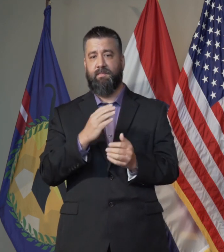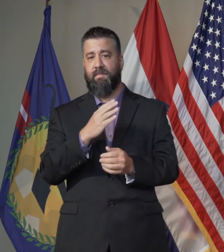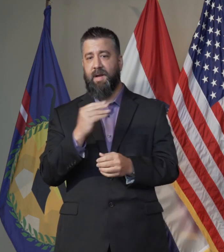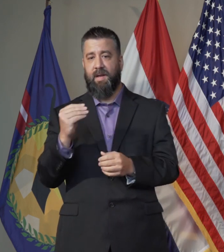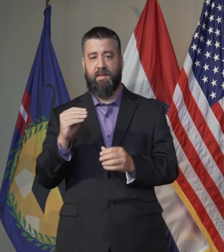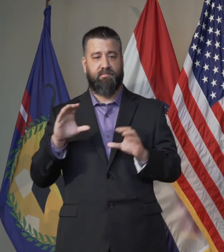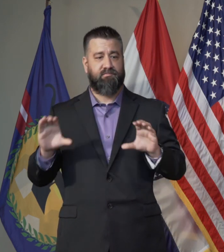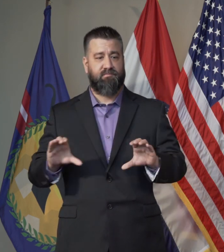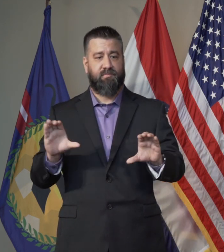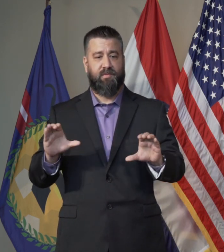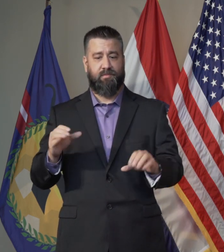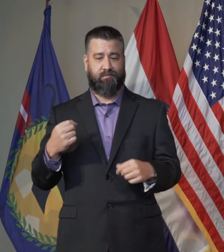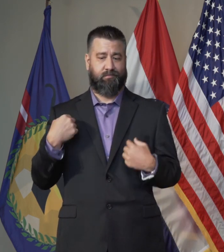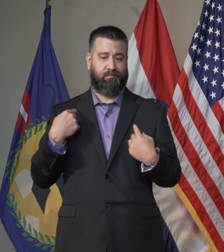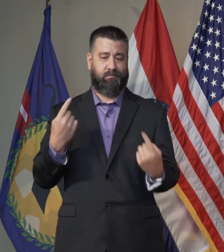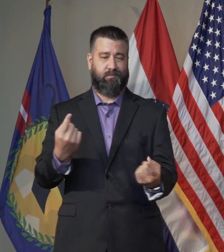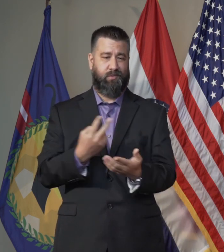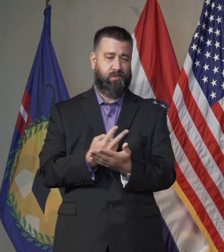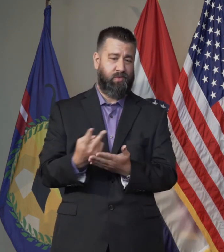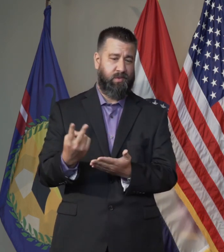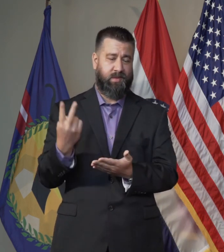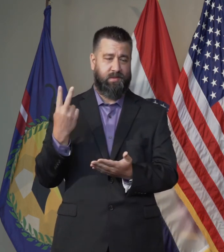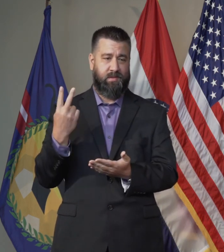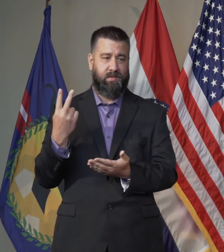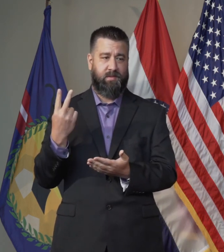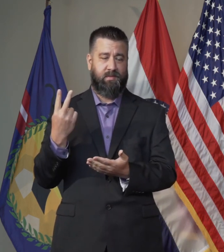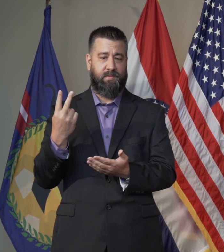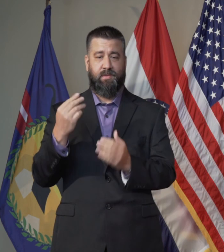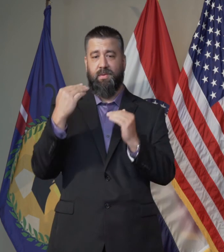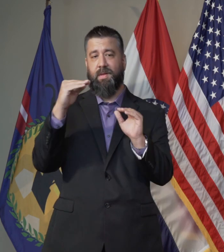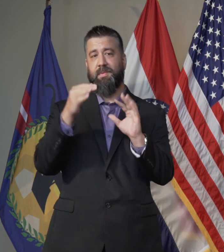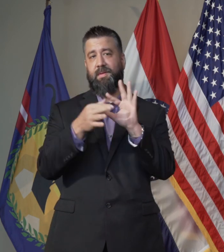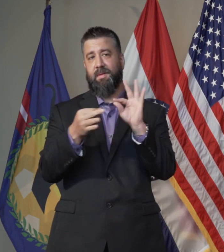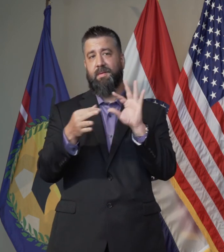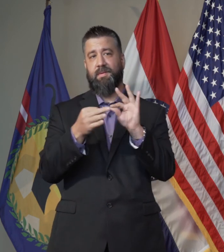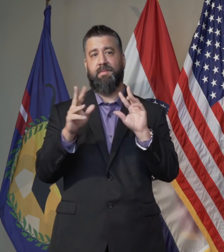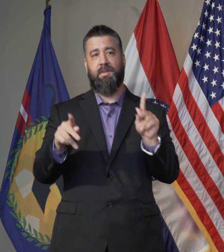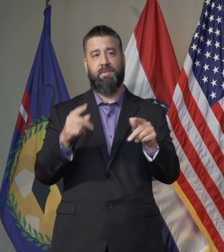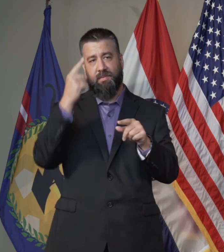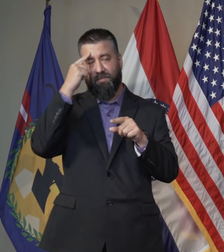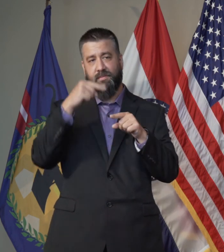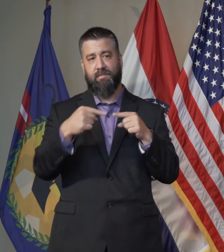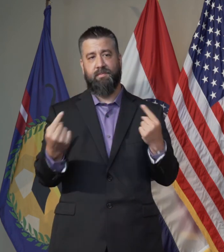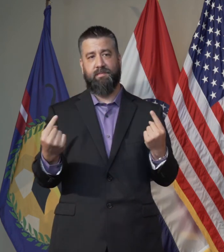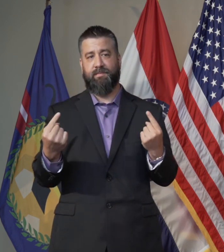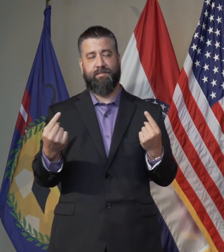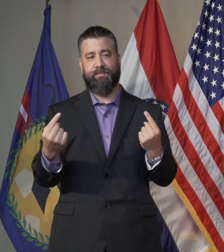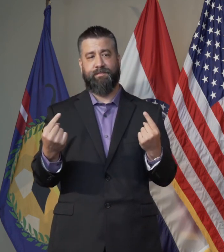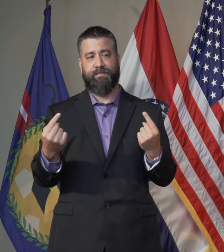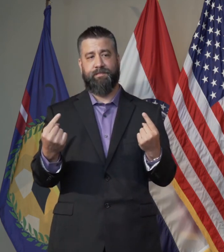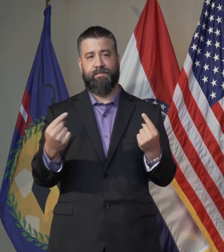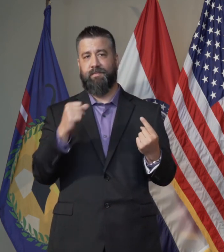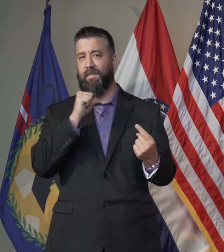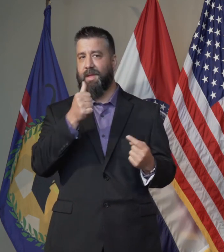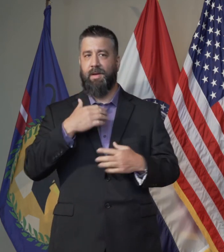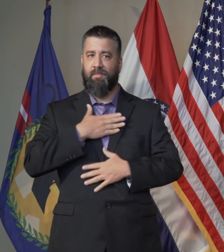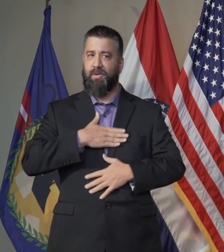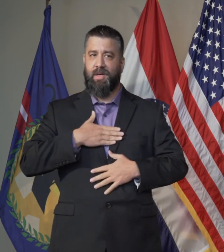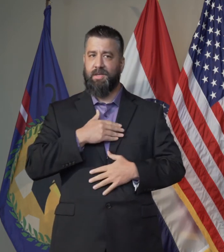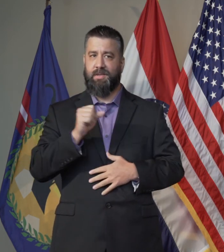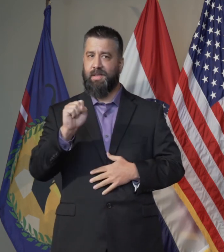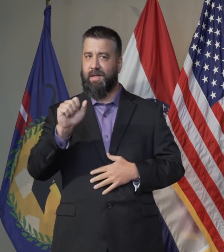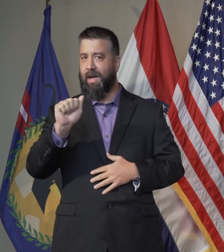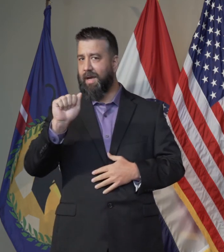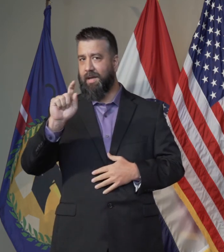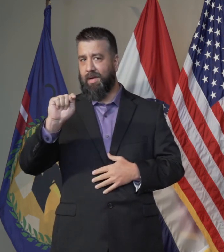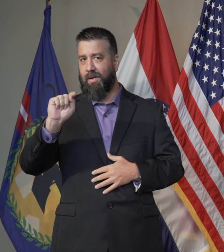weeks to limit comments from people that were opposed to these bills would not be appreciated at all, and the